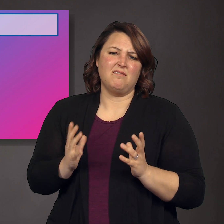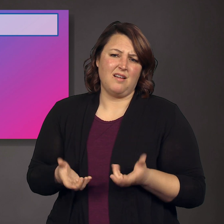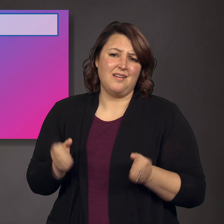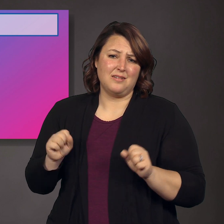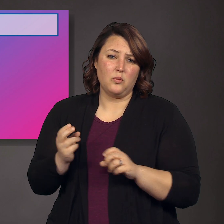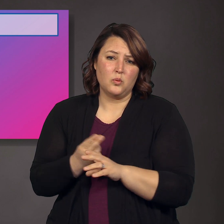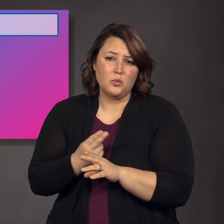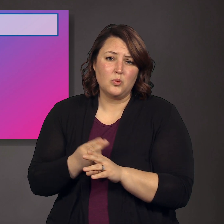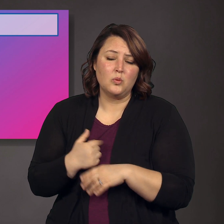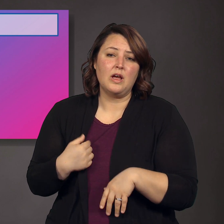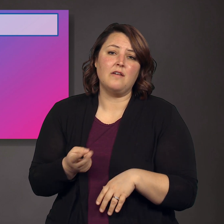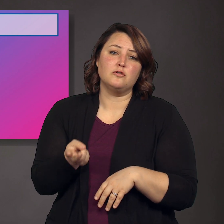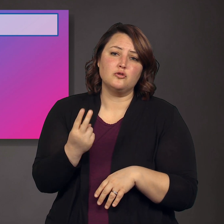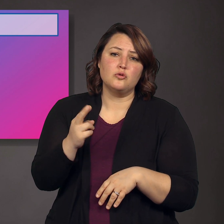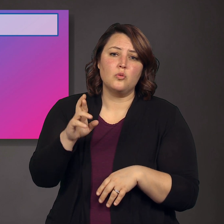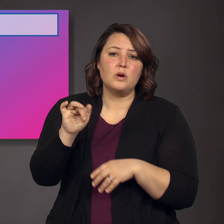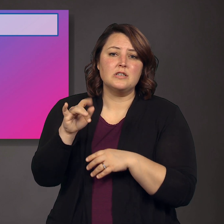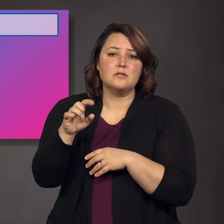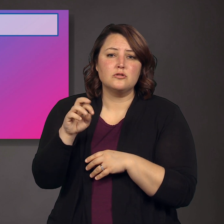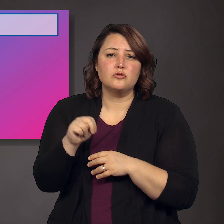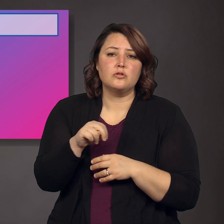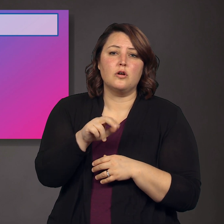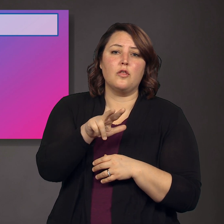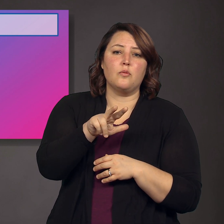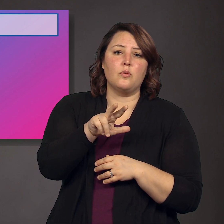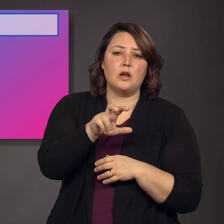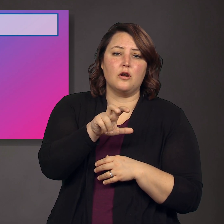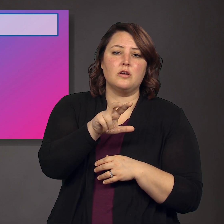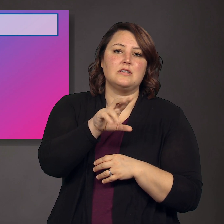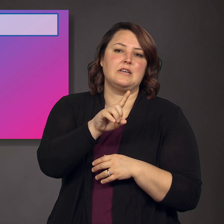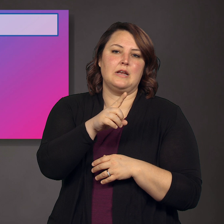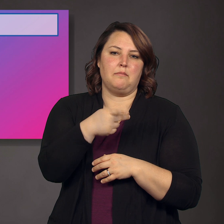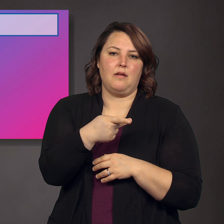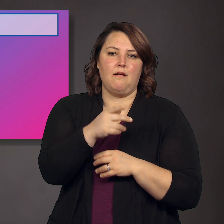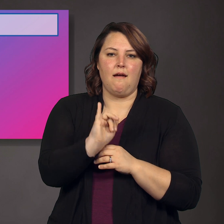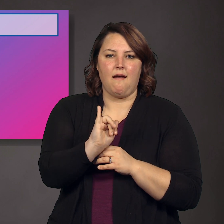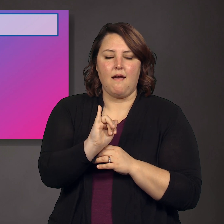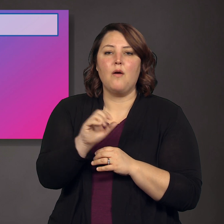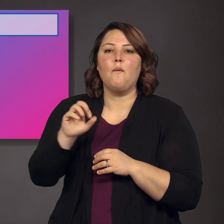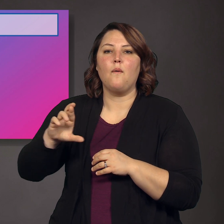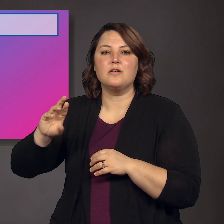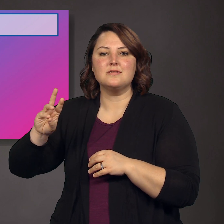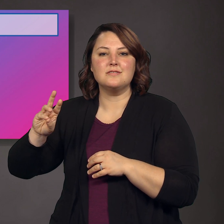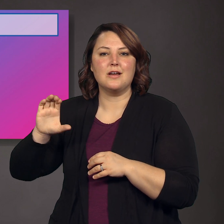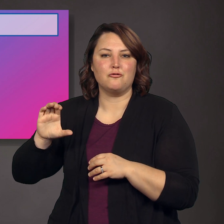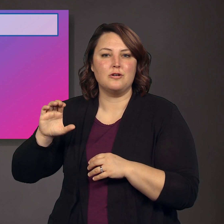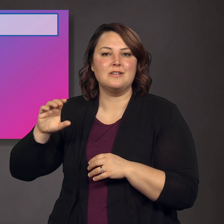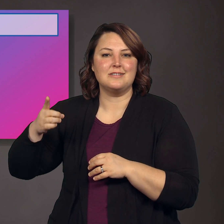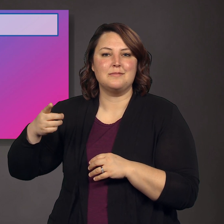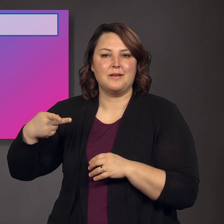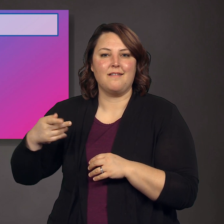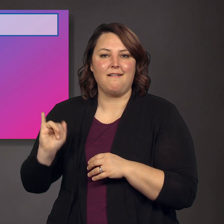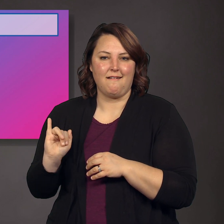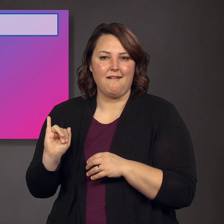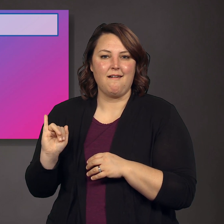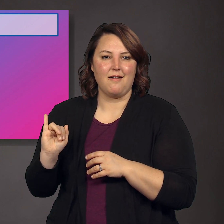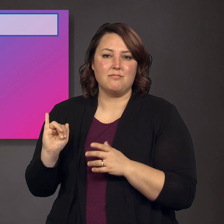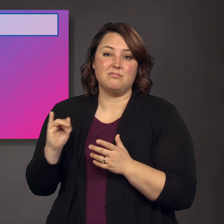2 resolutions, 300 dpi or 600 dpi, and since they're portable and you can take